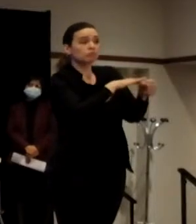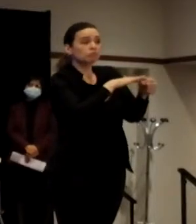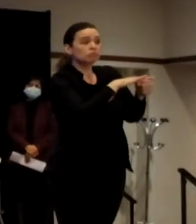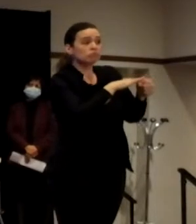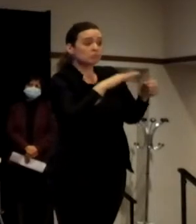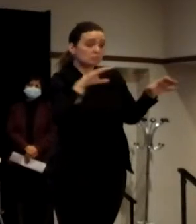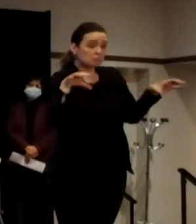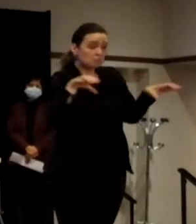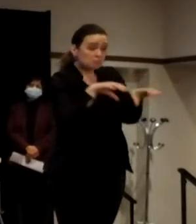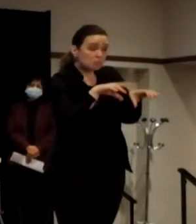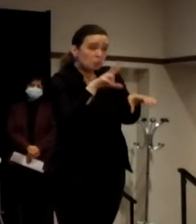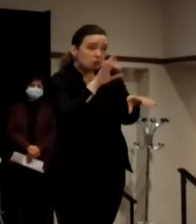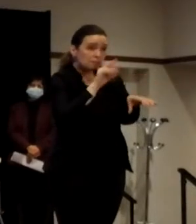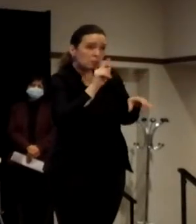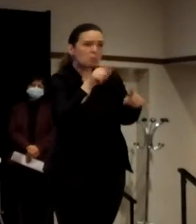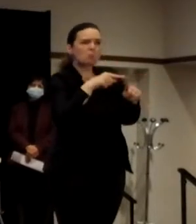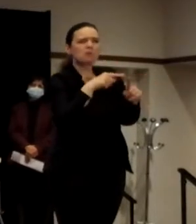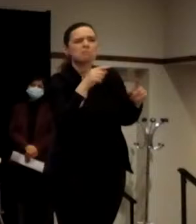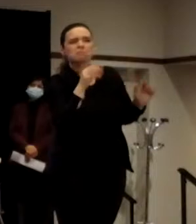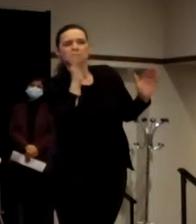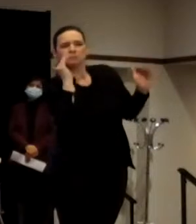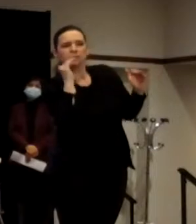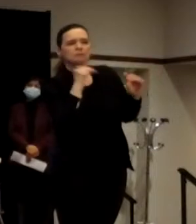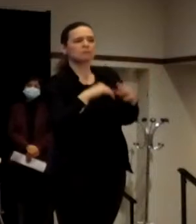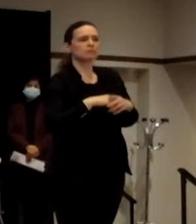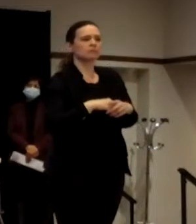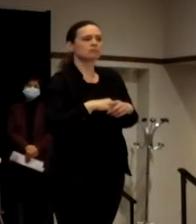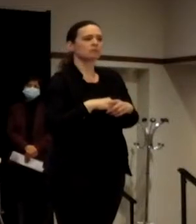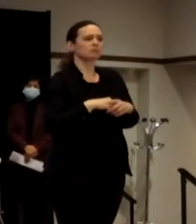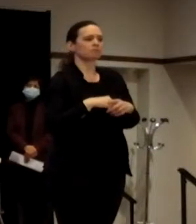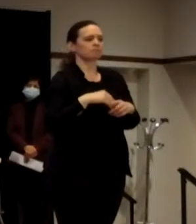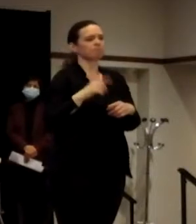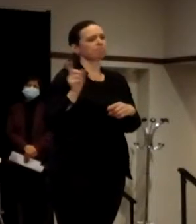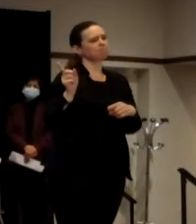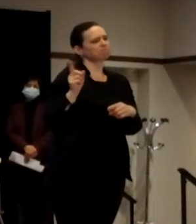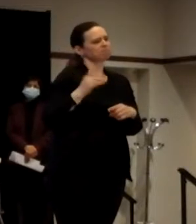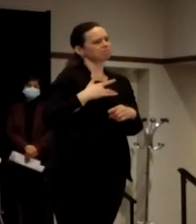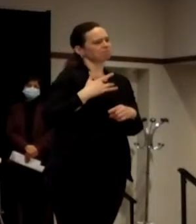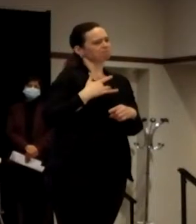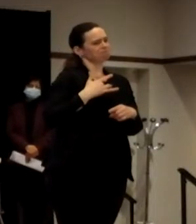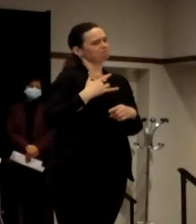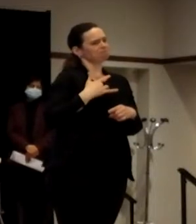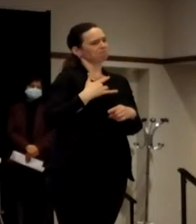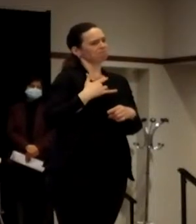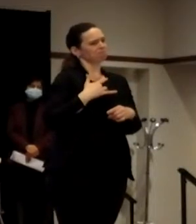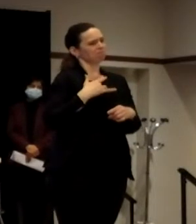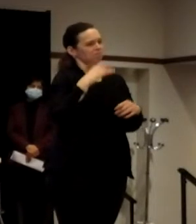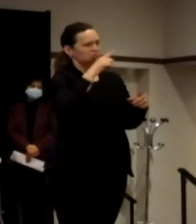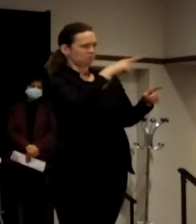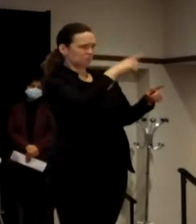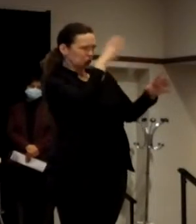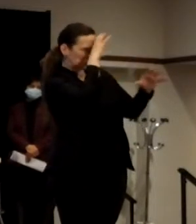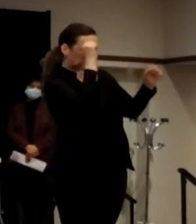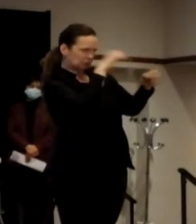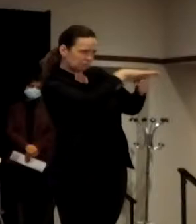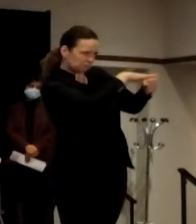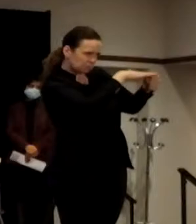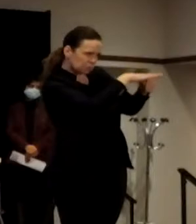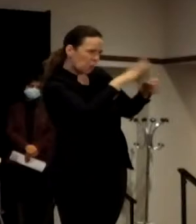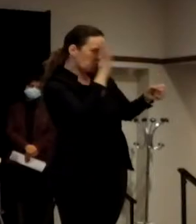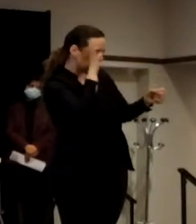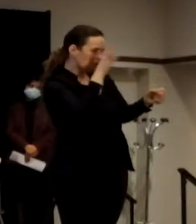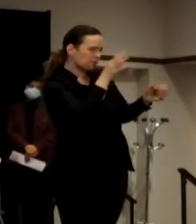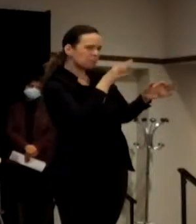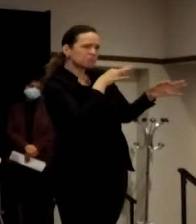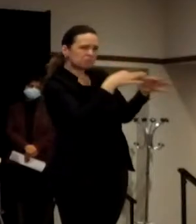think a reasonable timeline. The superintendent should really talk about that. Certainly, they're going to need just to get